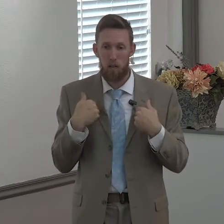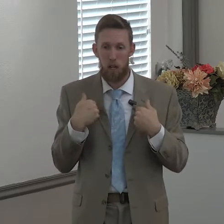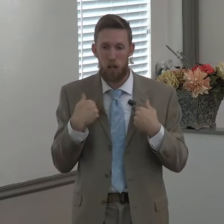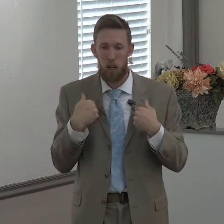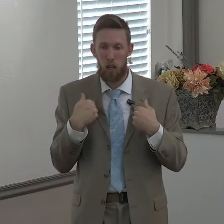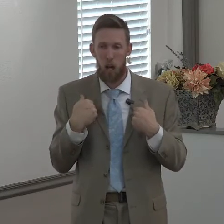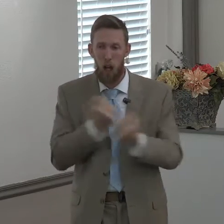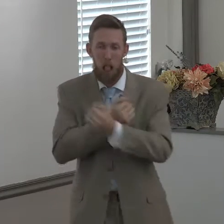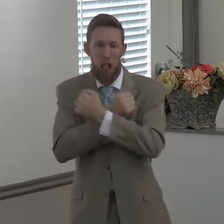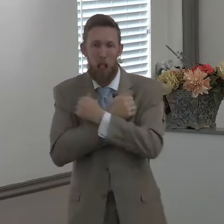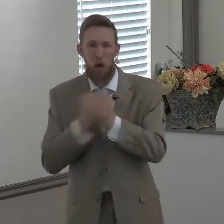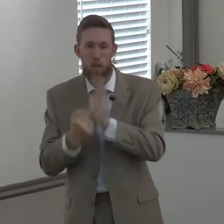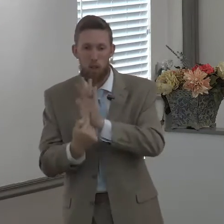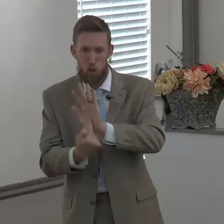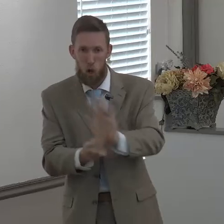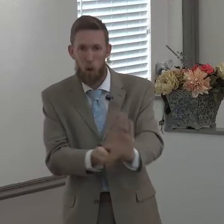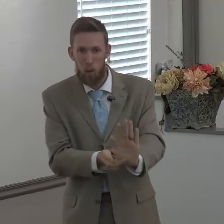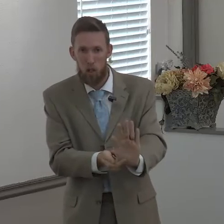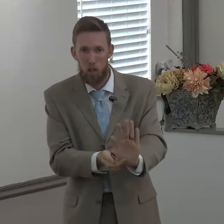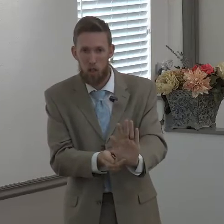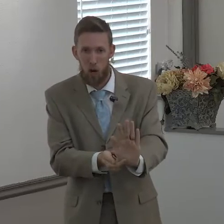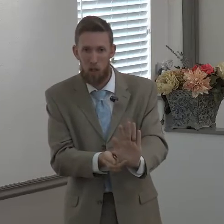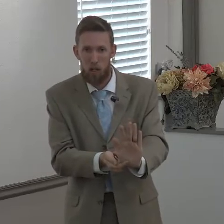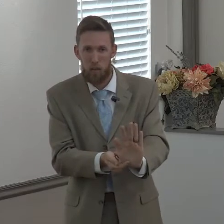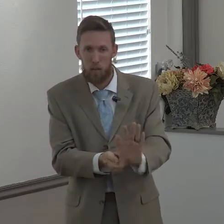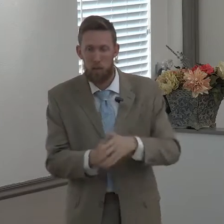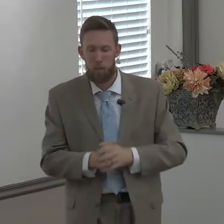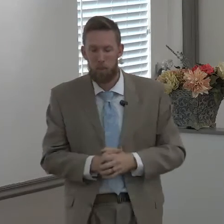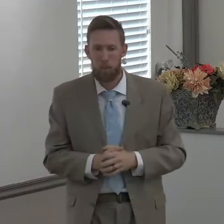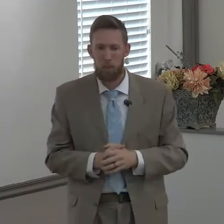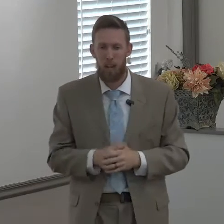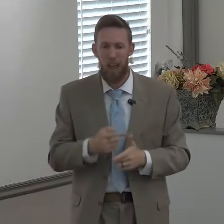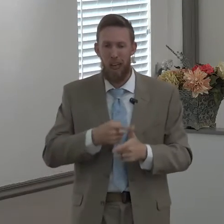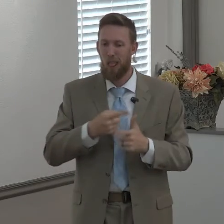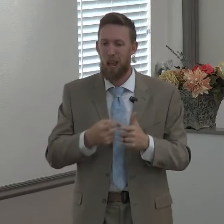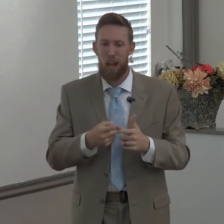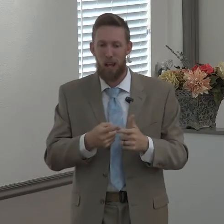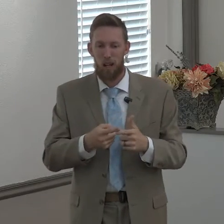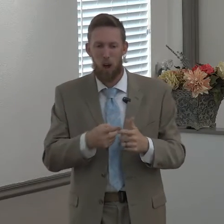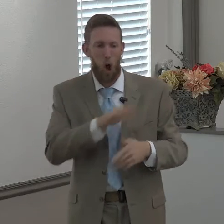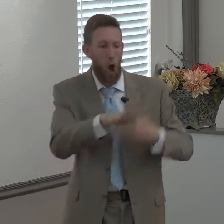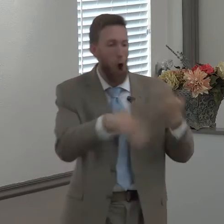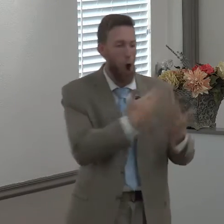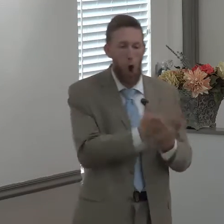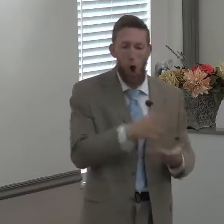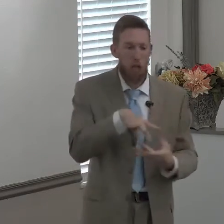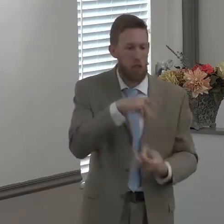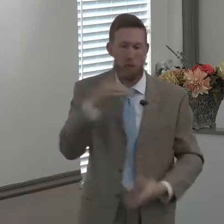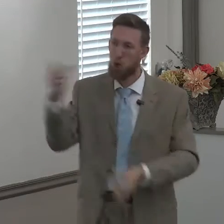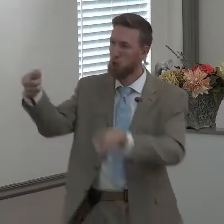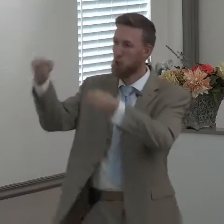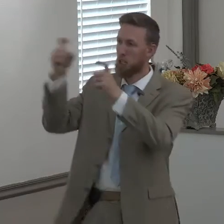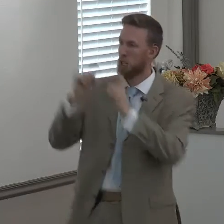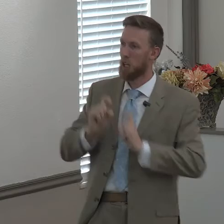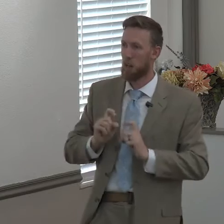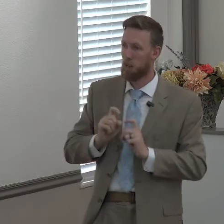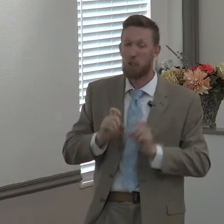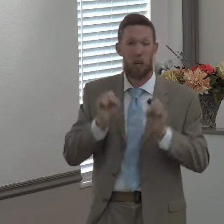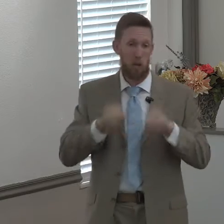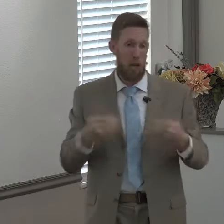And the Holy Spirit of God makes very clear in chapter 13 that if you do not have this